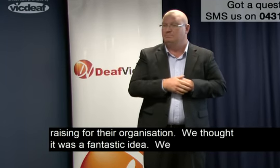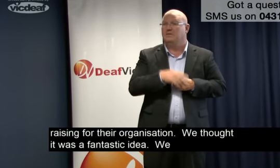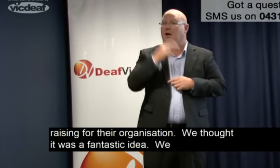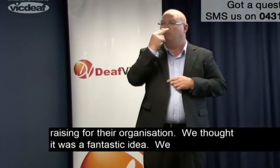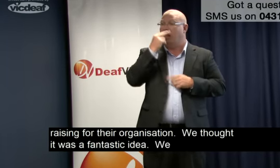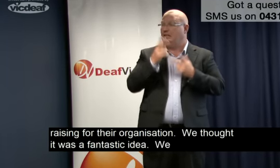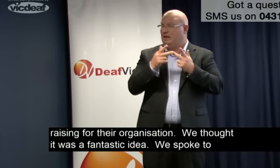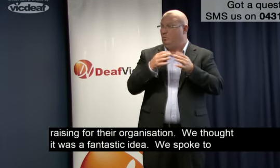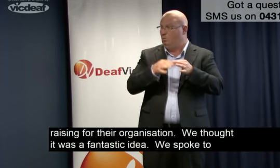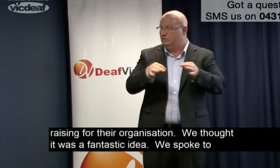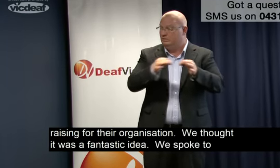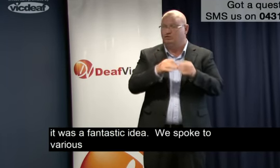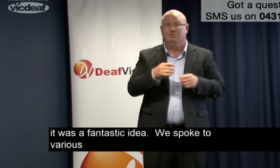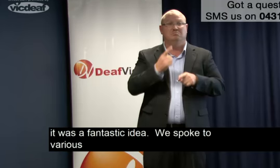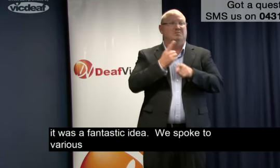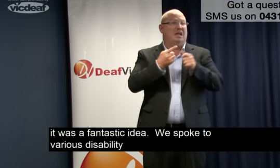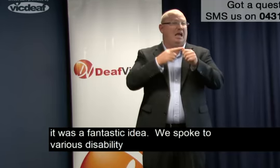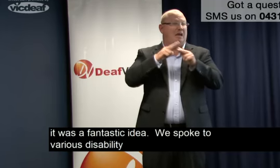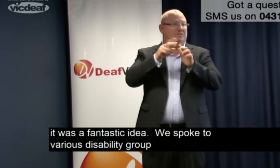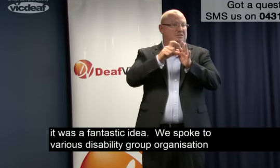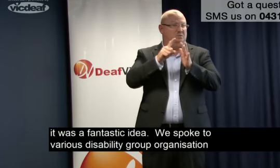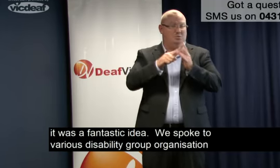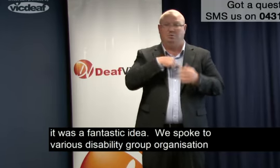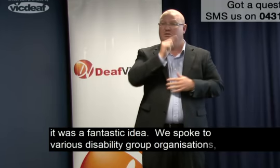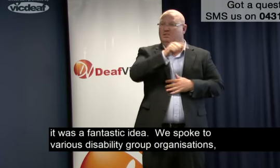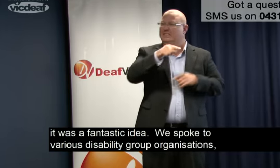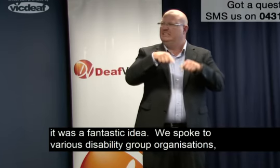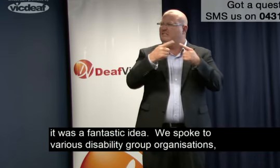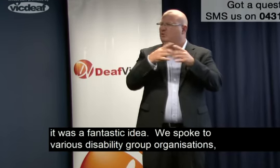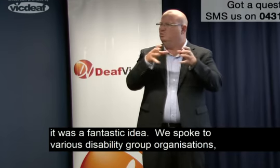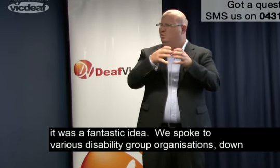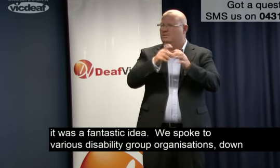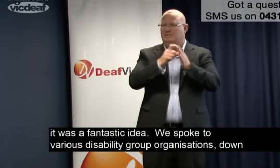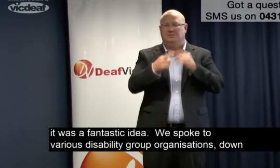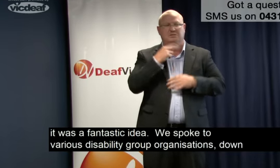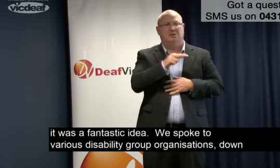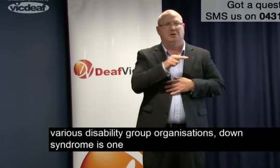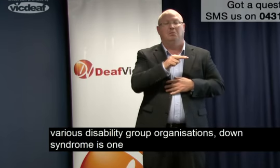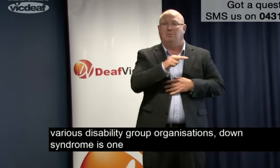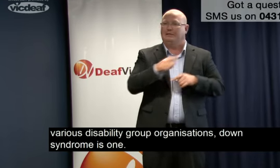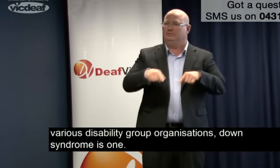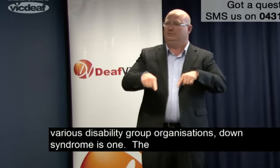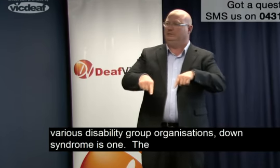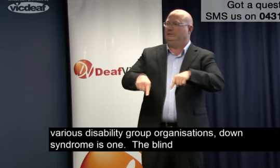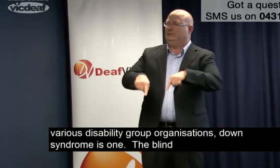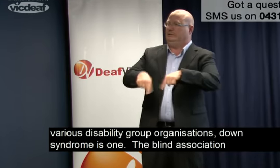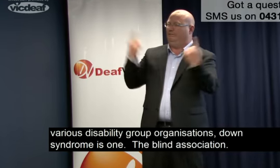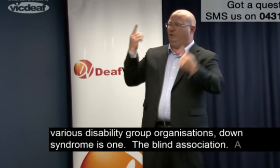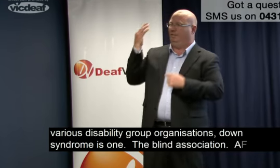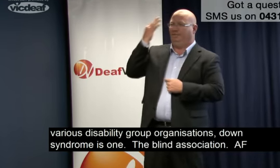Down syndrome was one of them, the Autism Blind Association, AFDO and other disability groups.